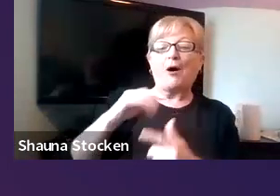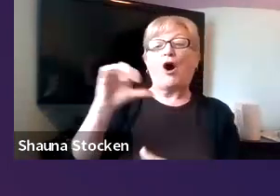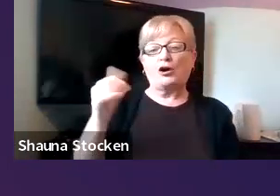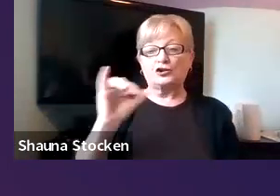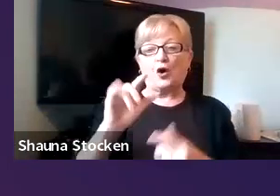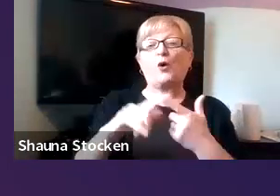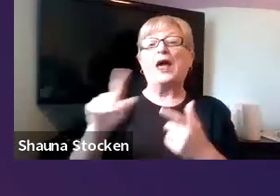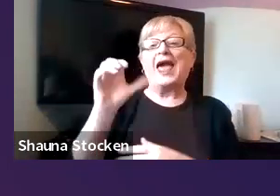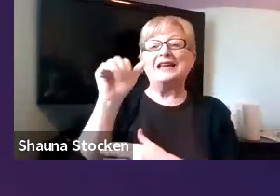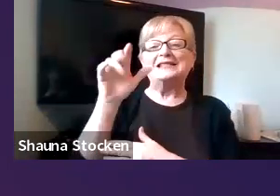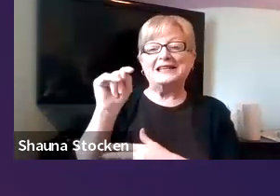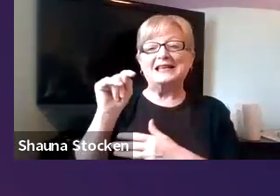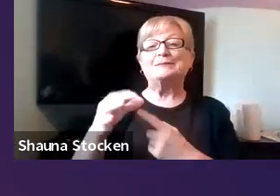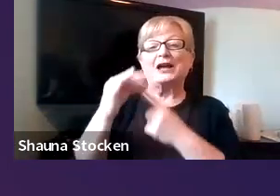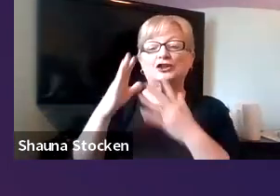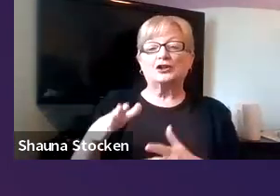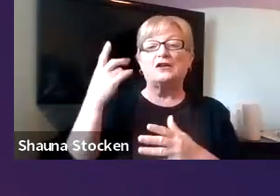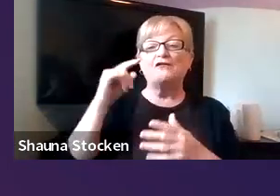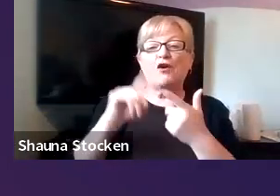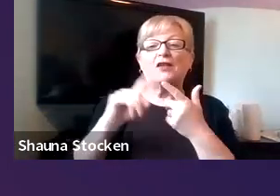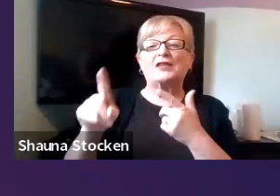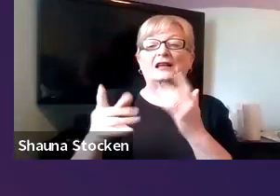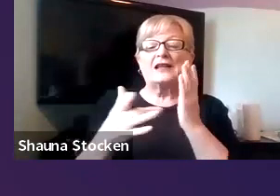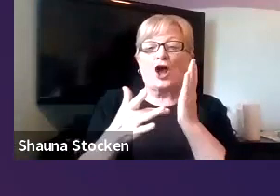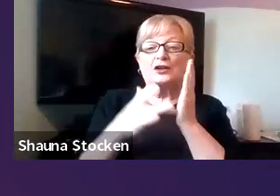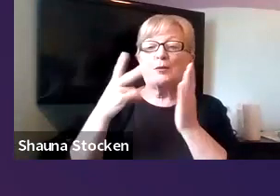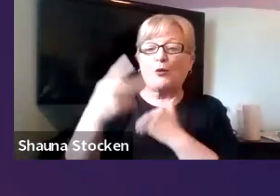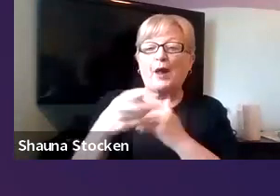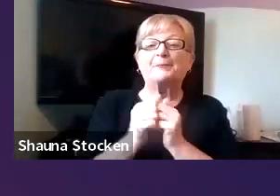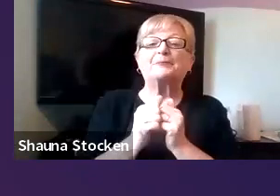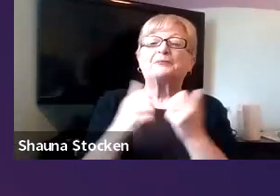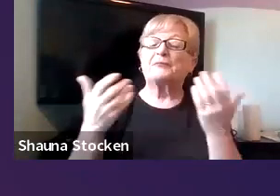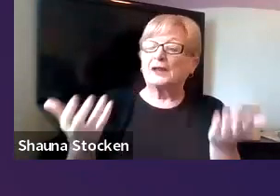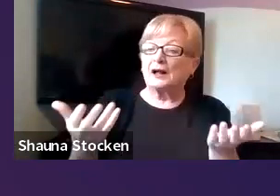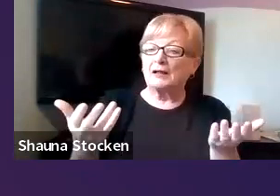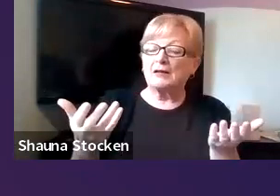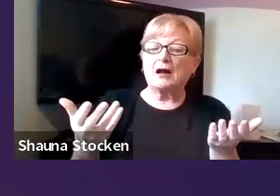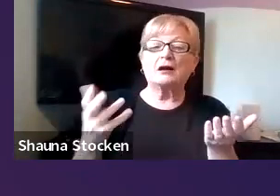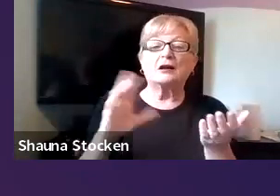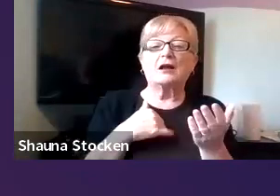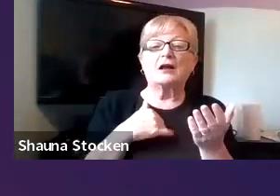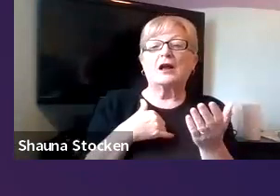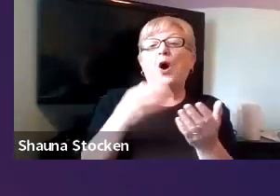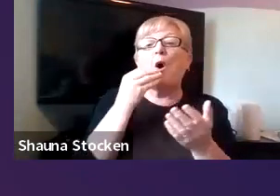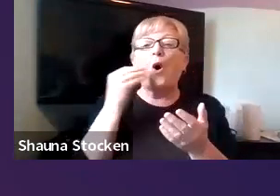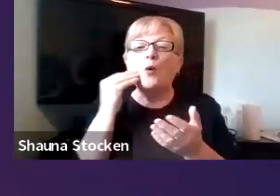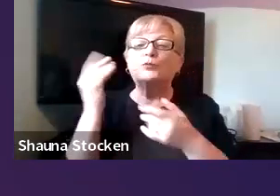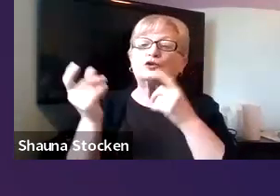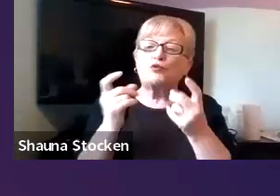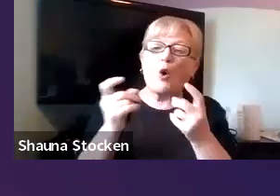Assistive Technology Program. I specialize in the areas of automated home control,